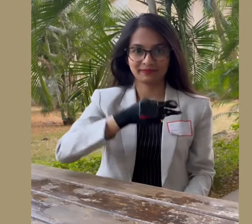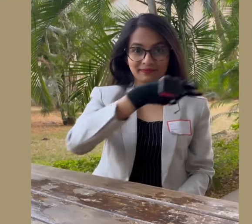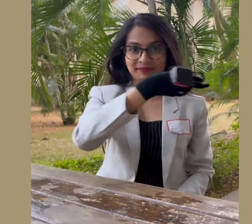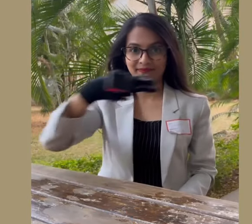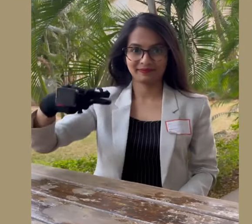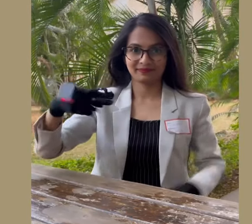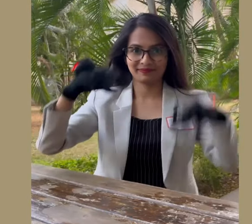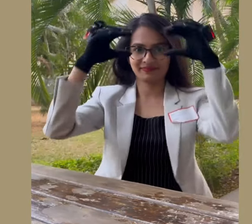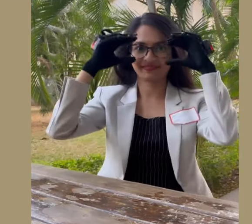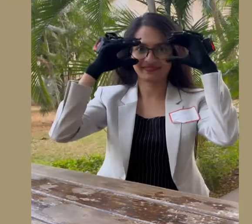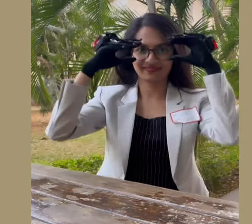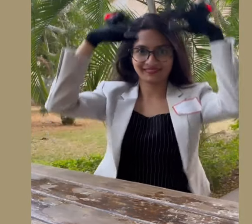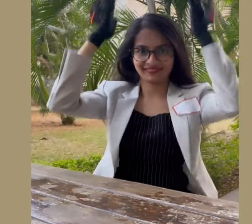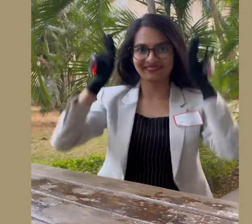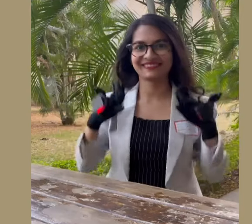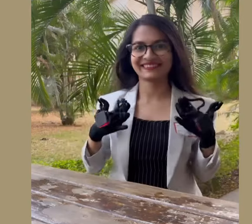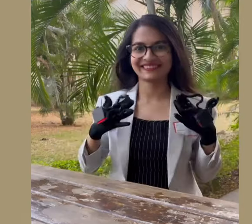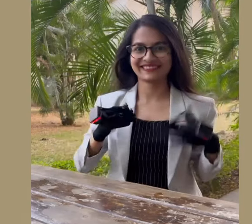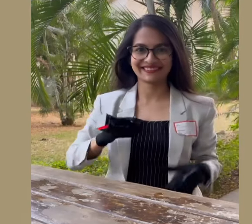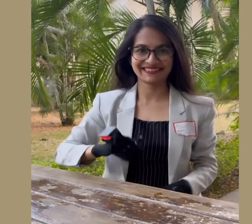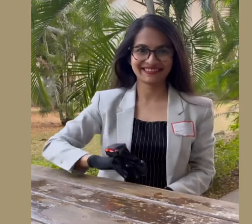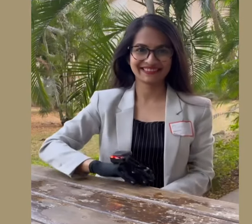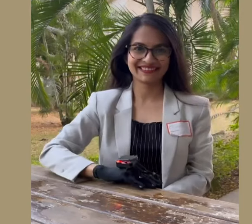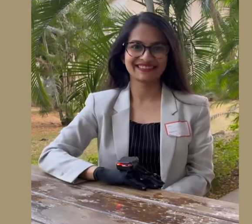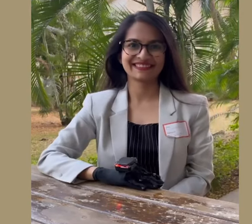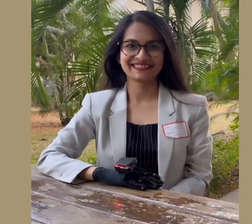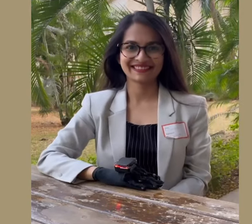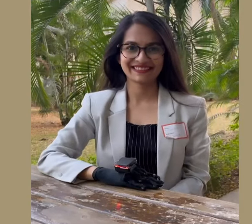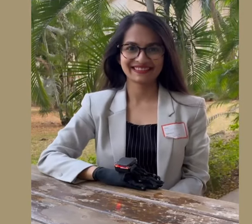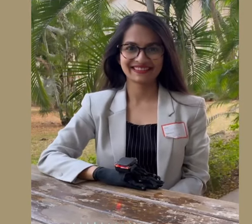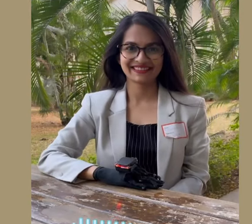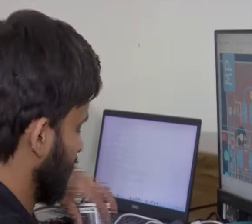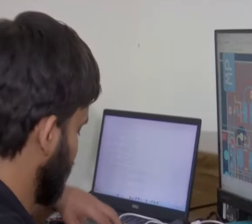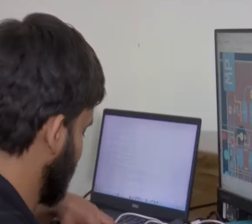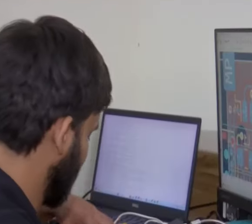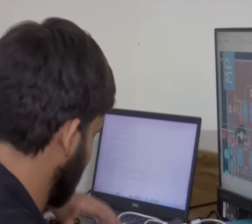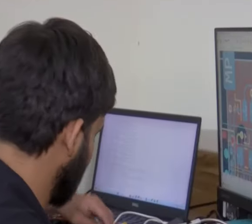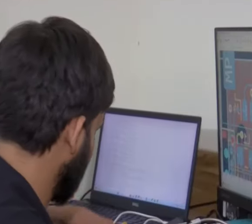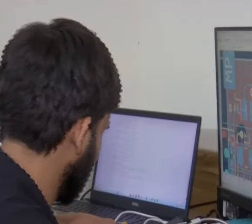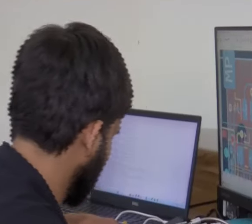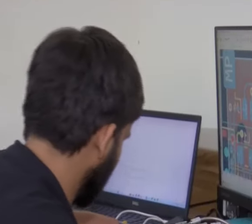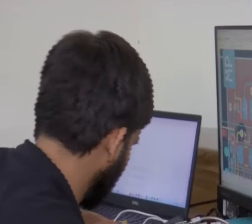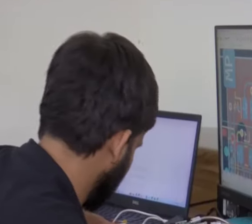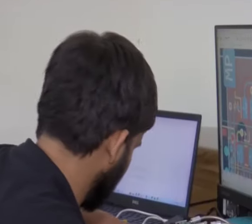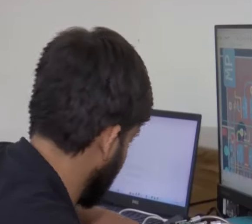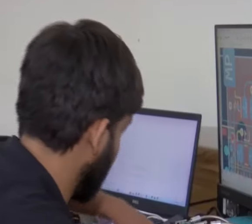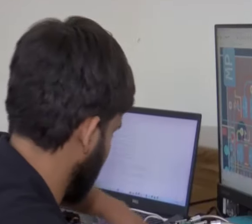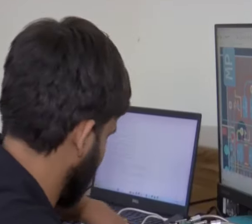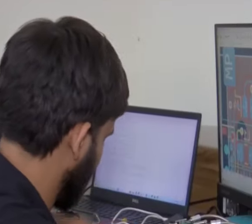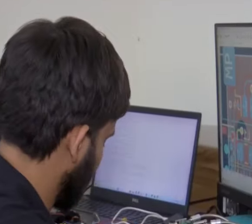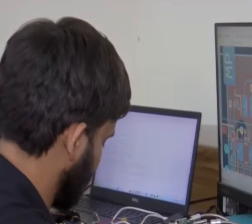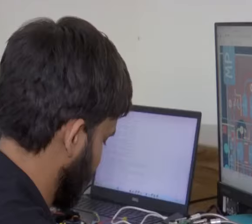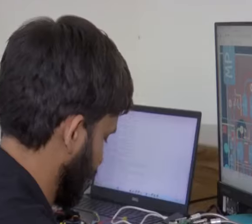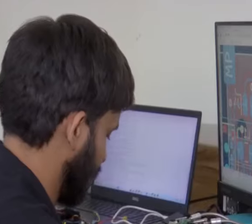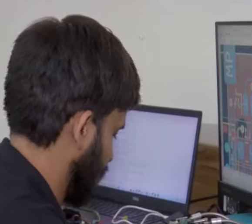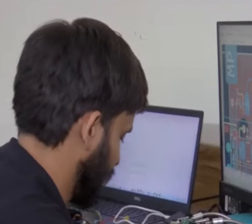co-founder, Parikshit, at a party. And he told me he wants to be an entrepreneur. And I said, you know what, I need someone with exactly your skill set.